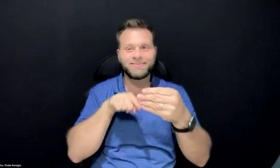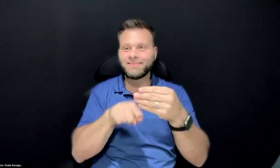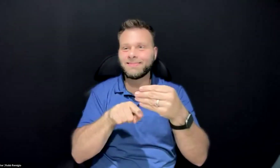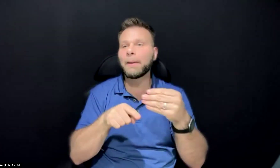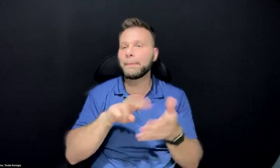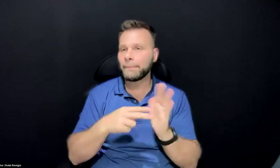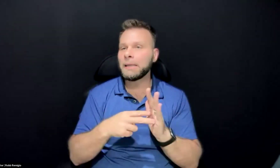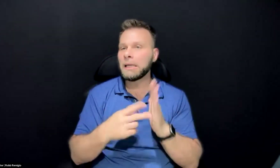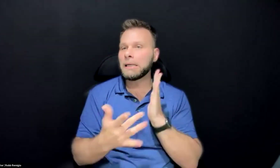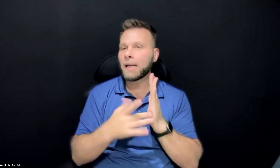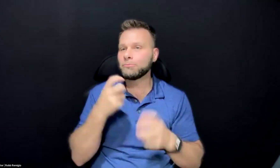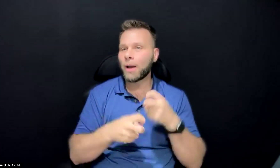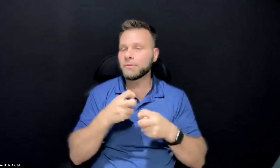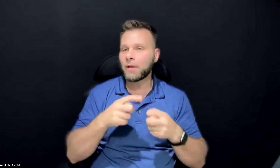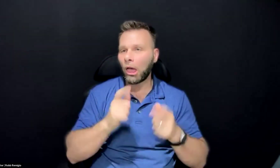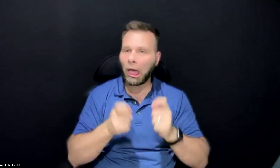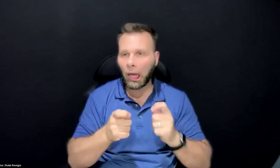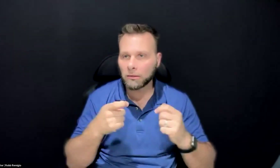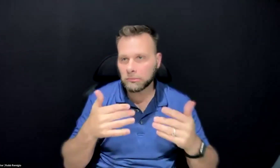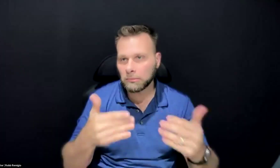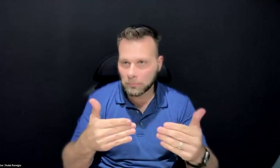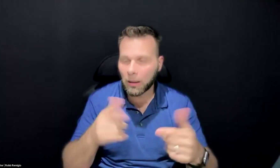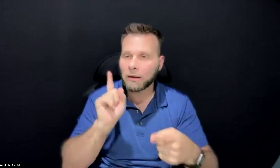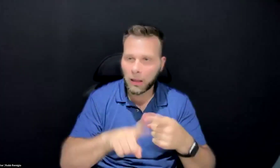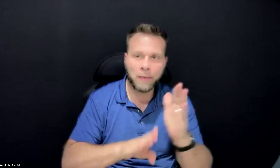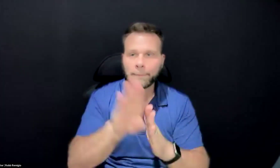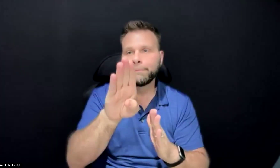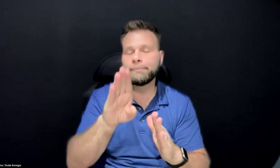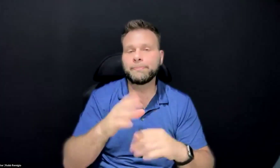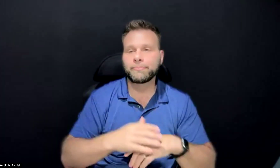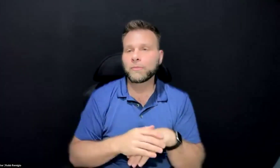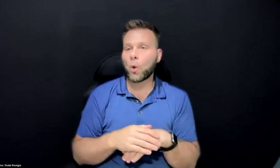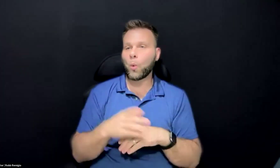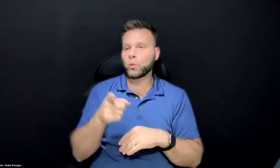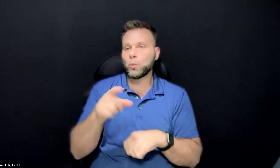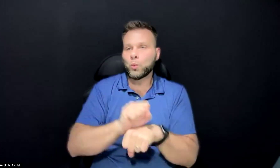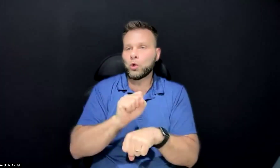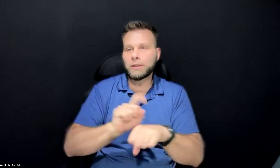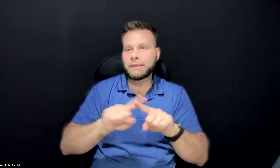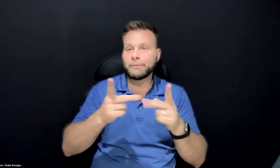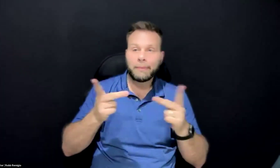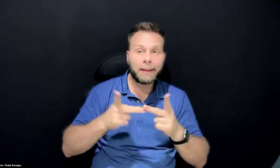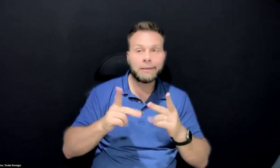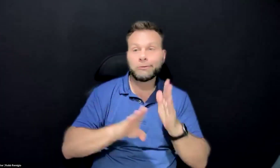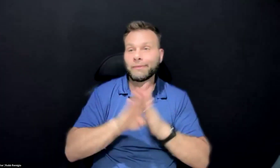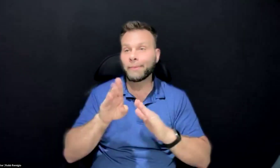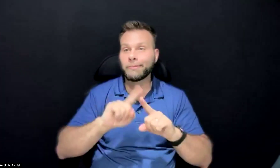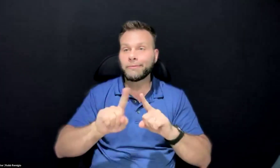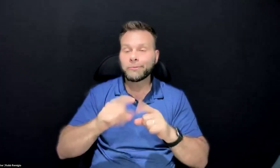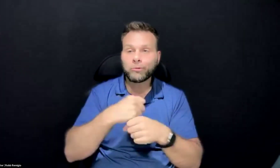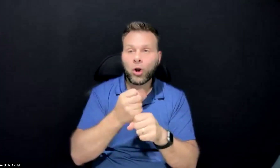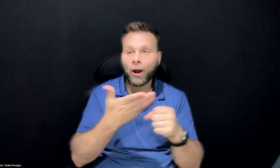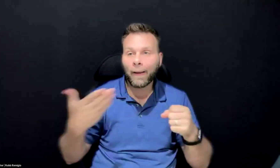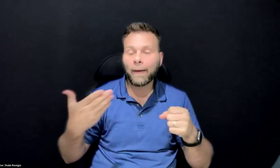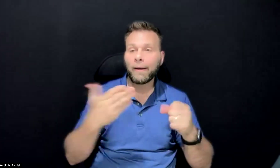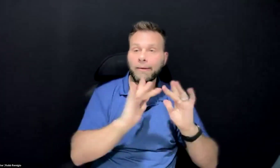there. So that's all to say, if you are working somewhere and you're developing any product, whether it's a digital product or